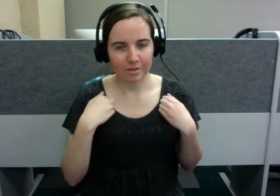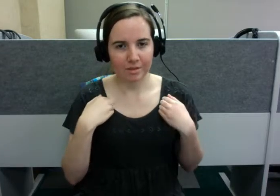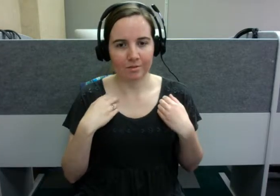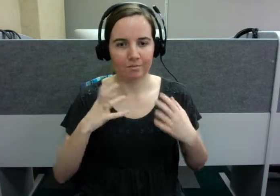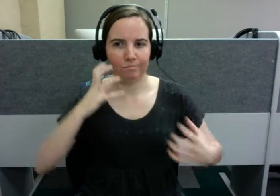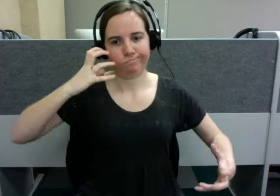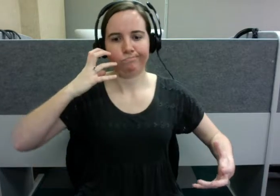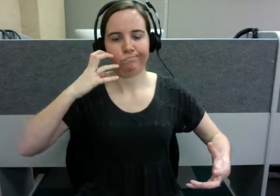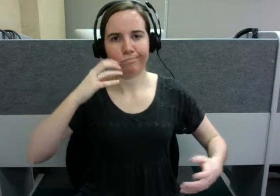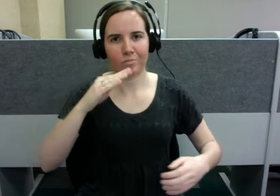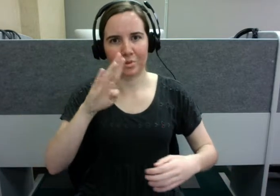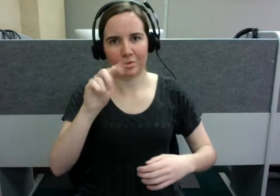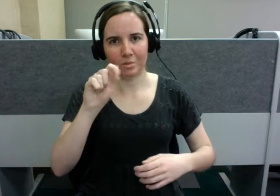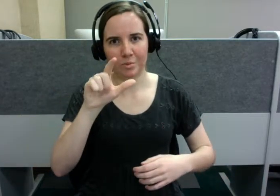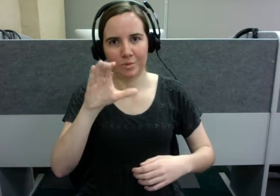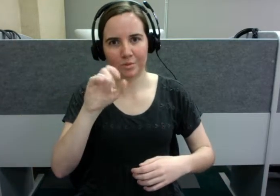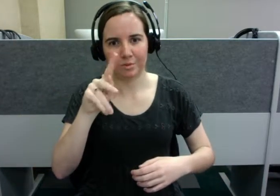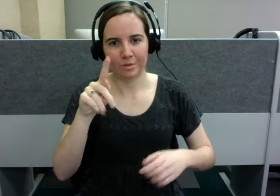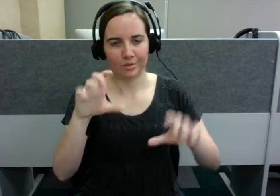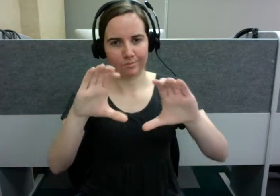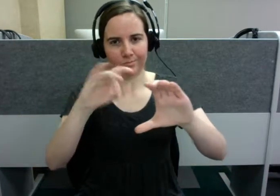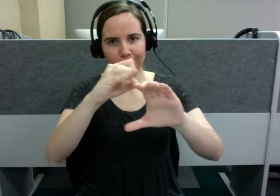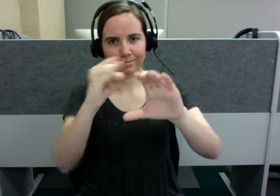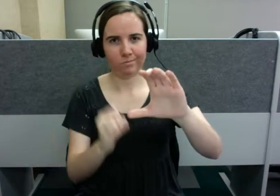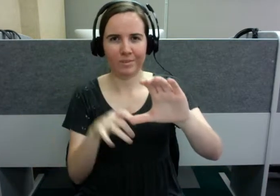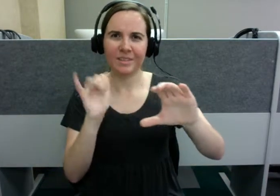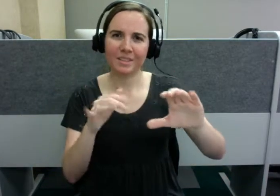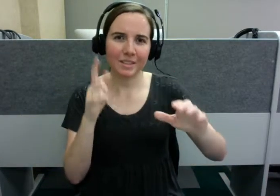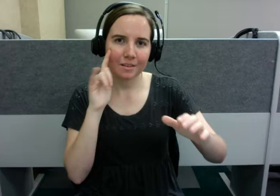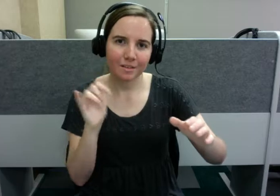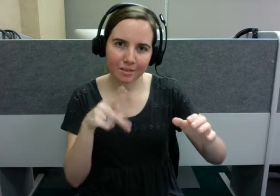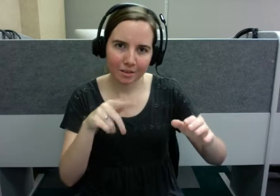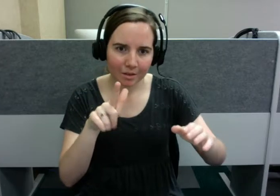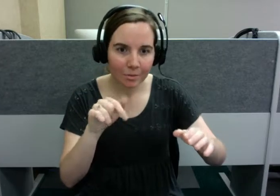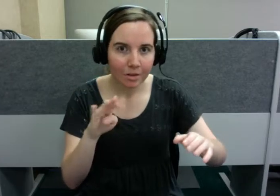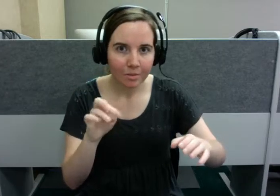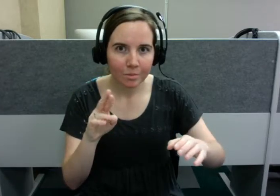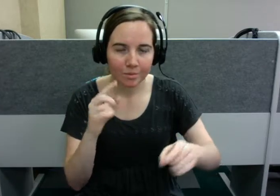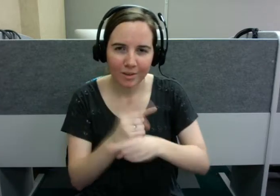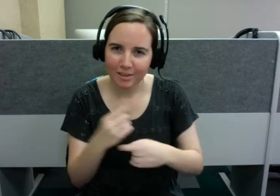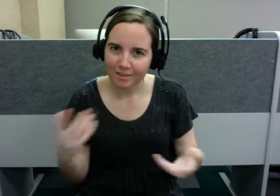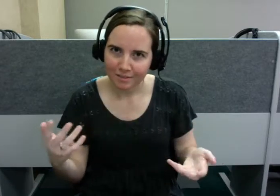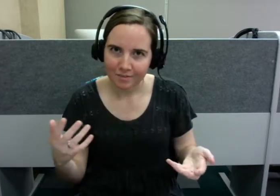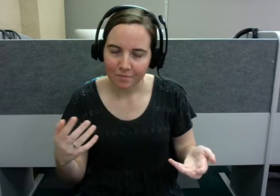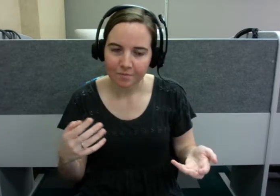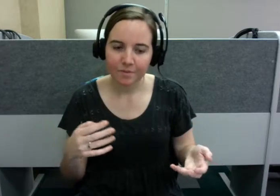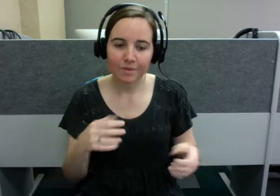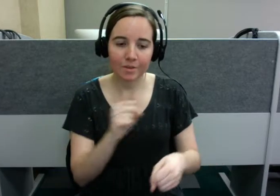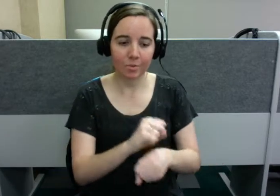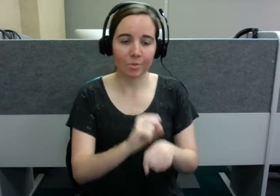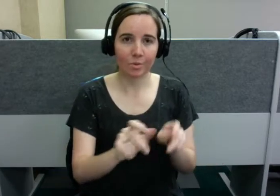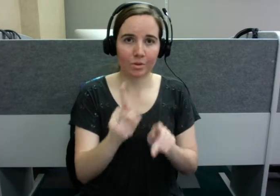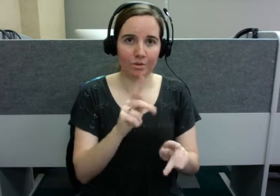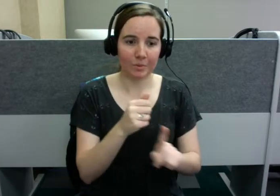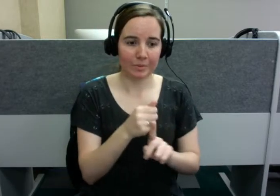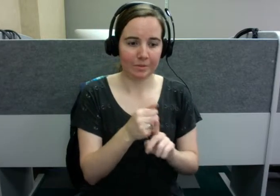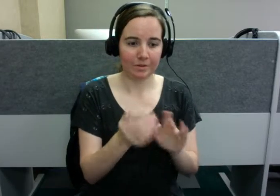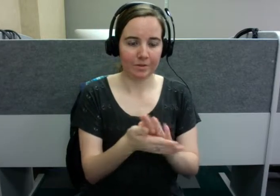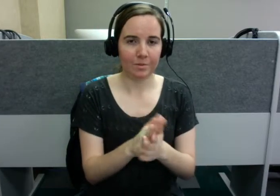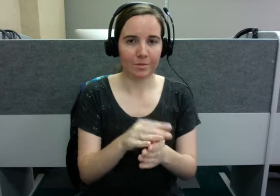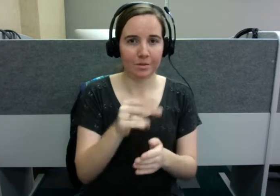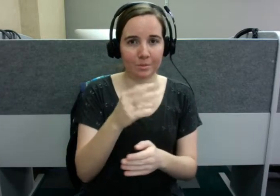him all the time. That's what plumbers look like, right? We turn them into heroes, or we turn them into punchlines. That's what TV does.